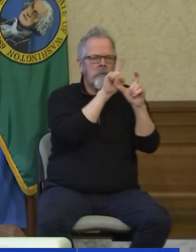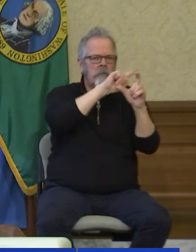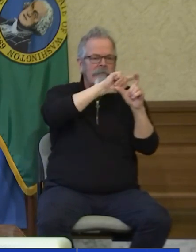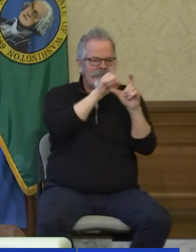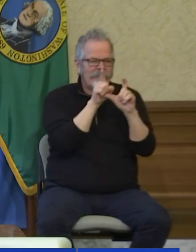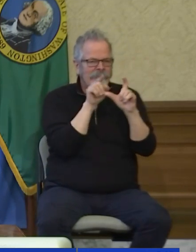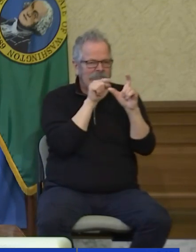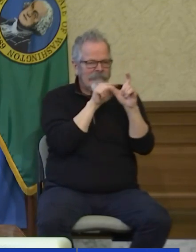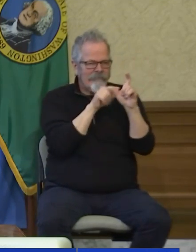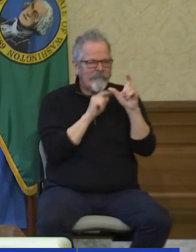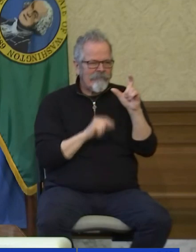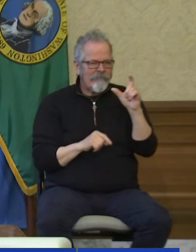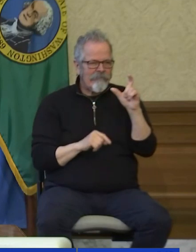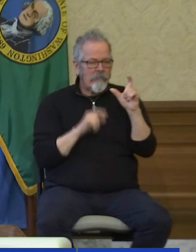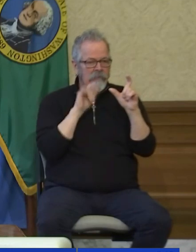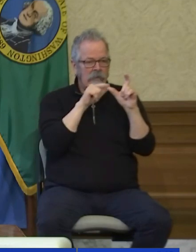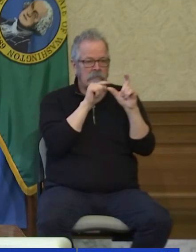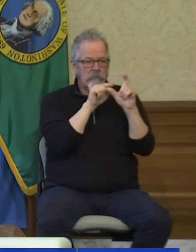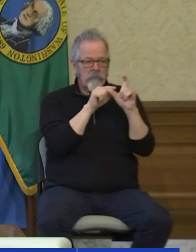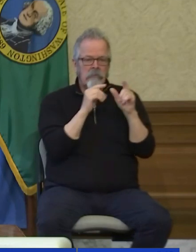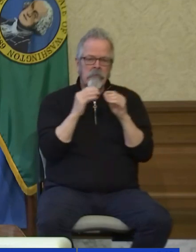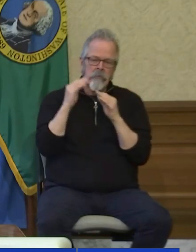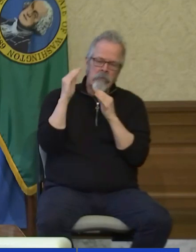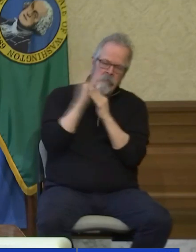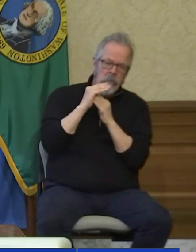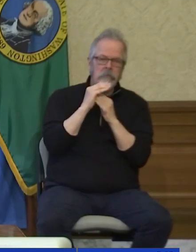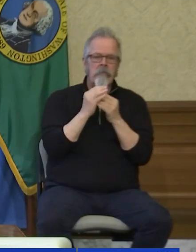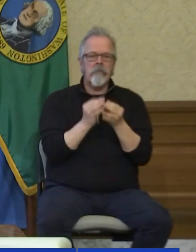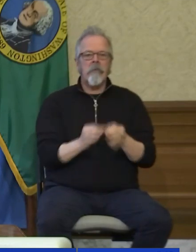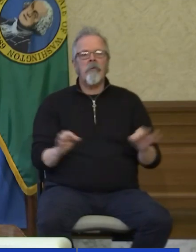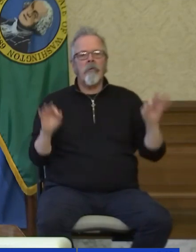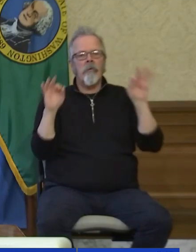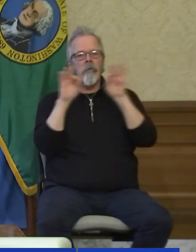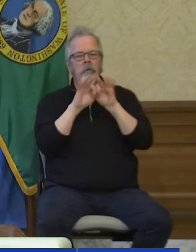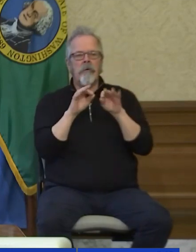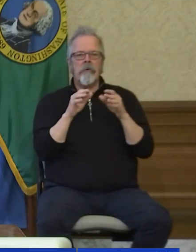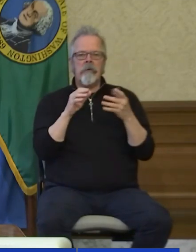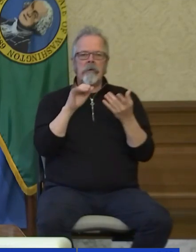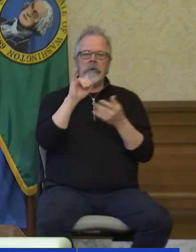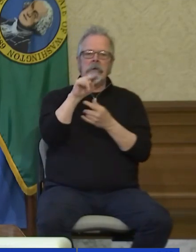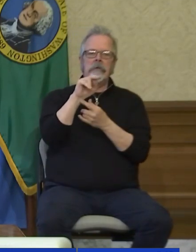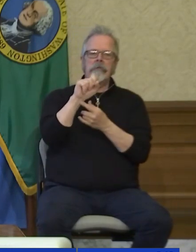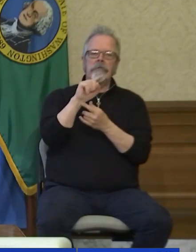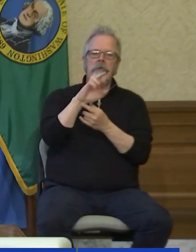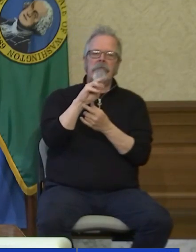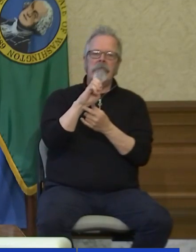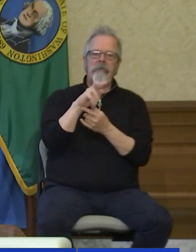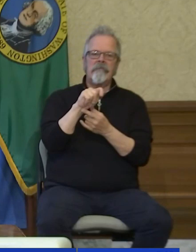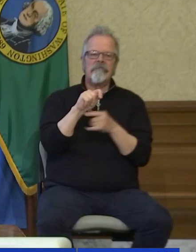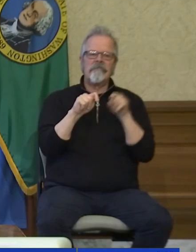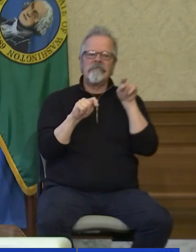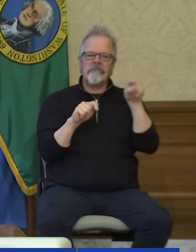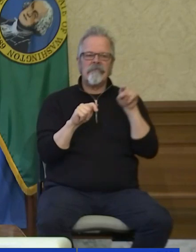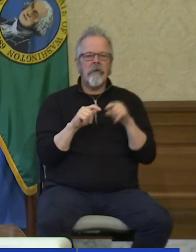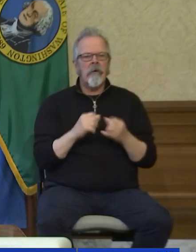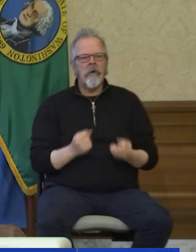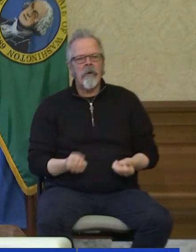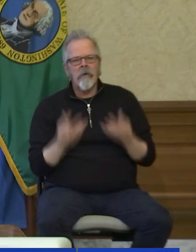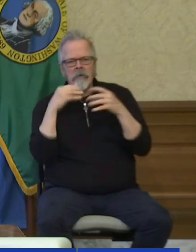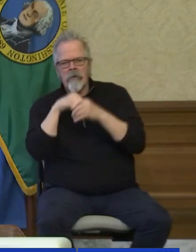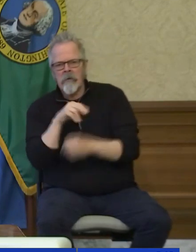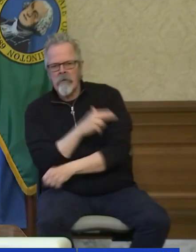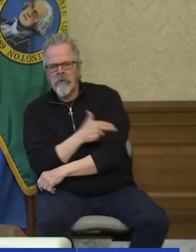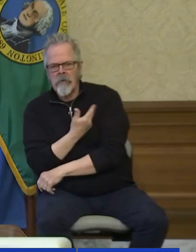of the metrics that we will look at. And under that metric, we have